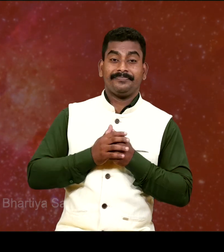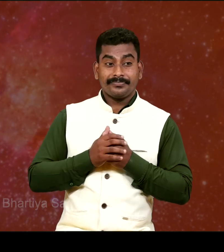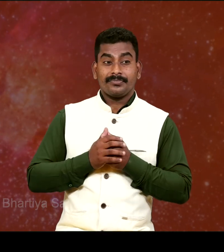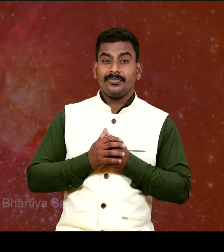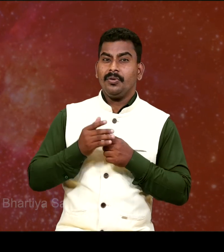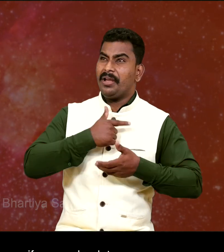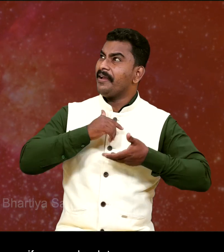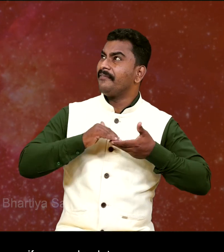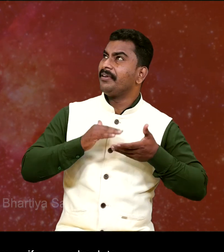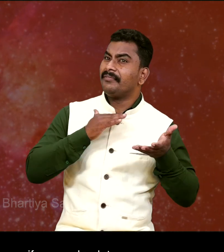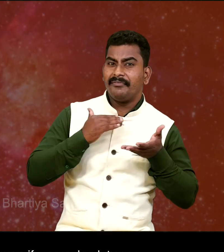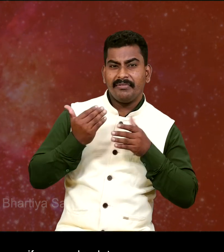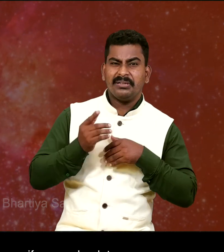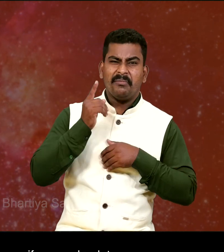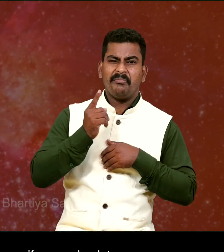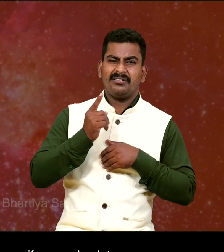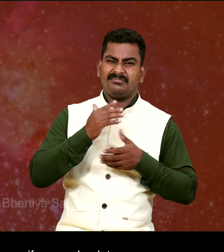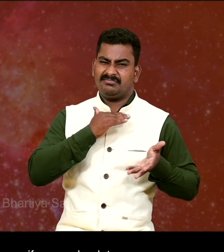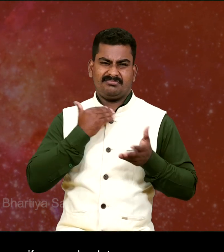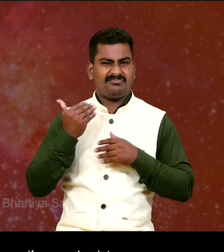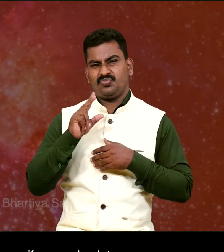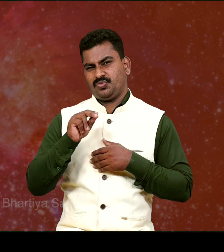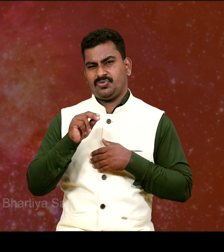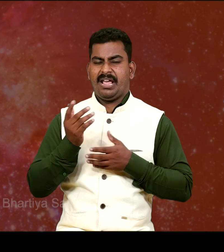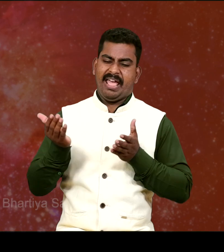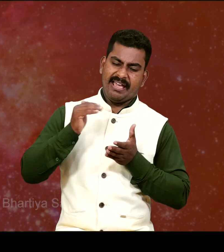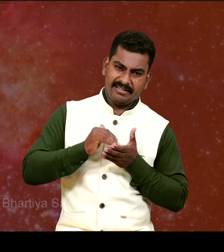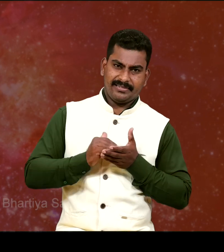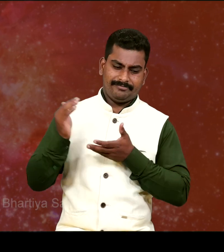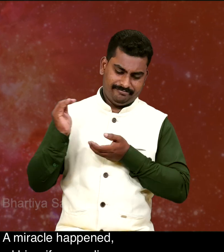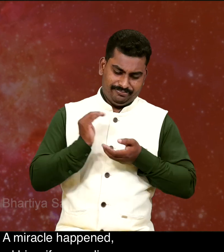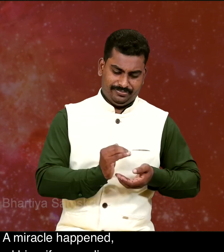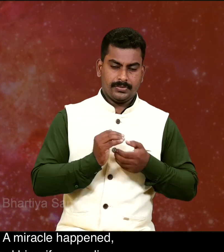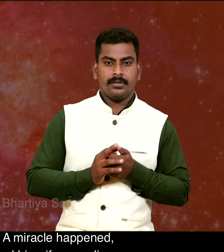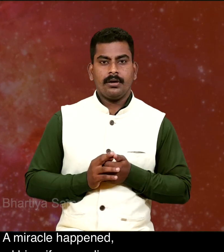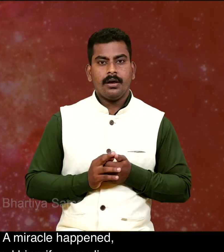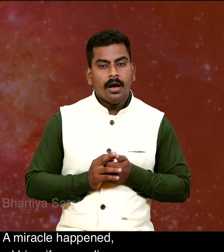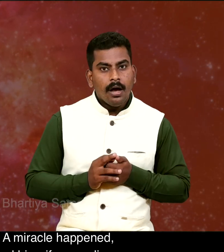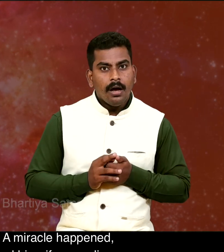my wife come back to me." A miracle happened and his wife was alive.